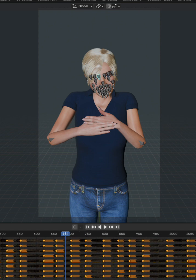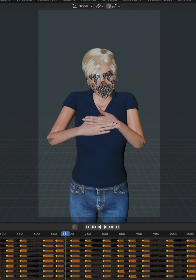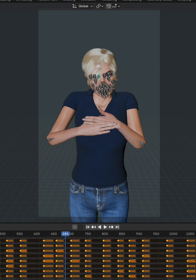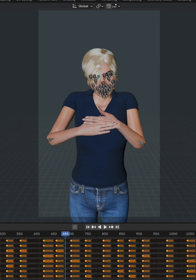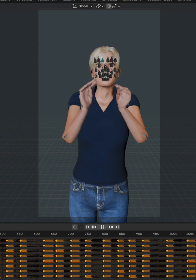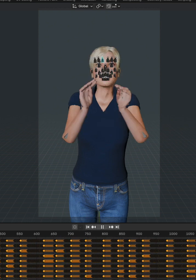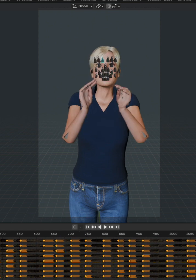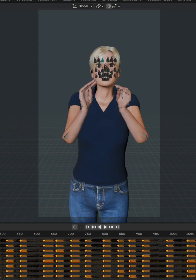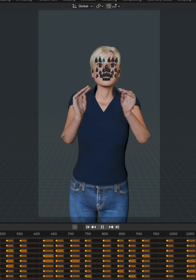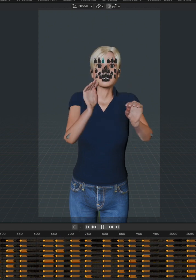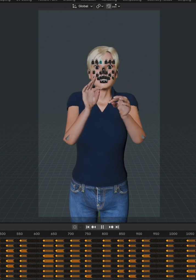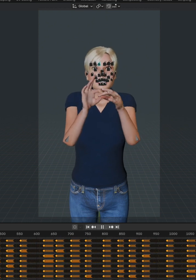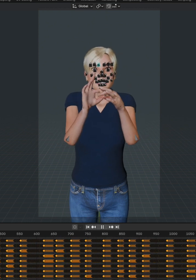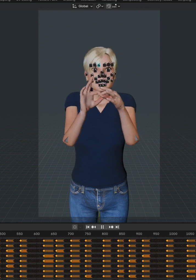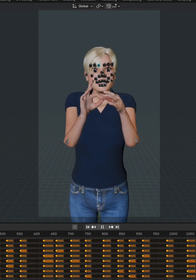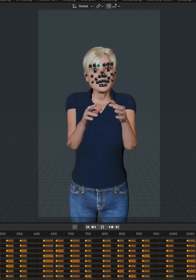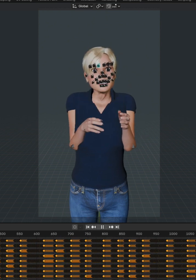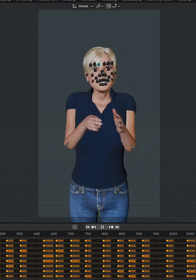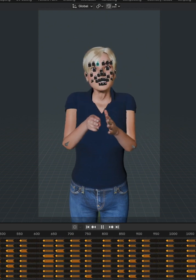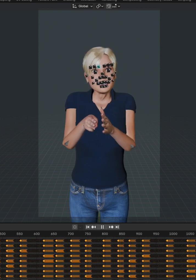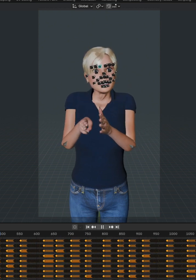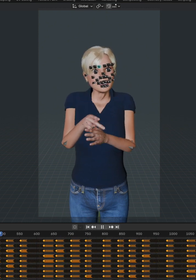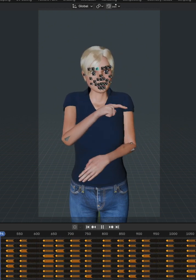sentence from here.